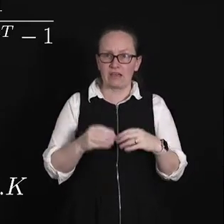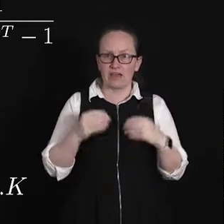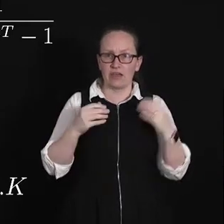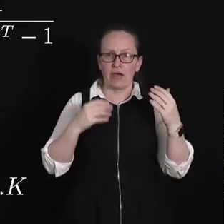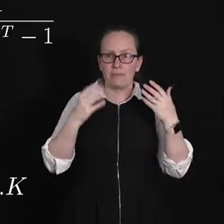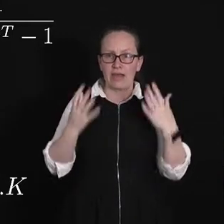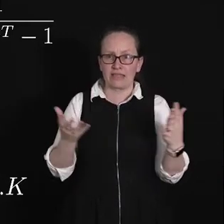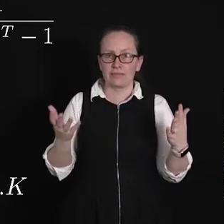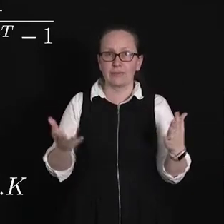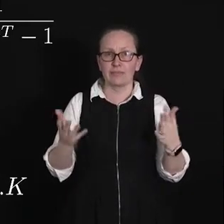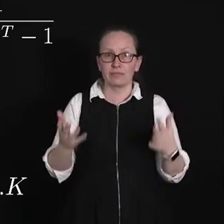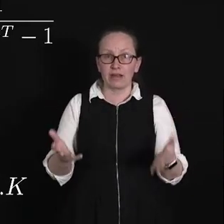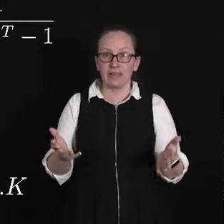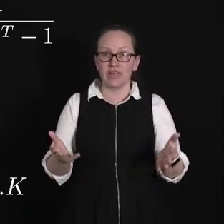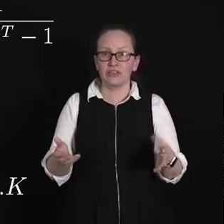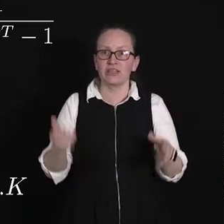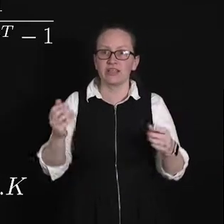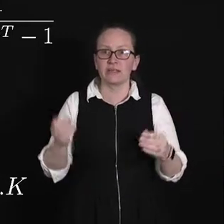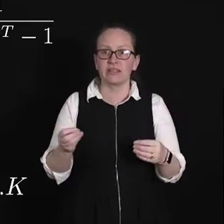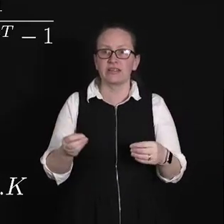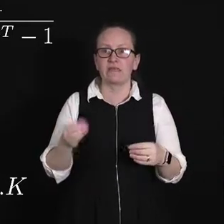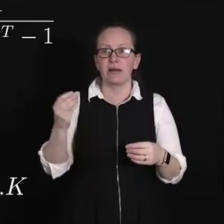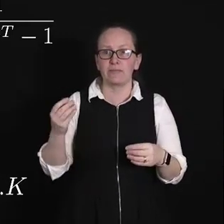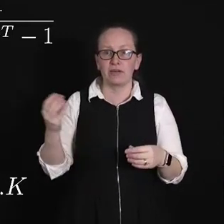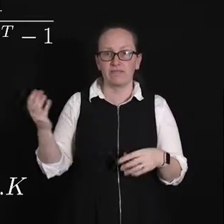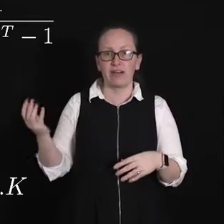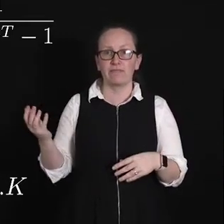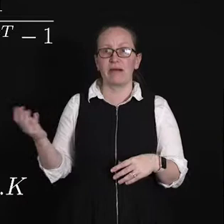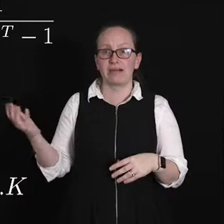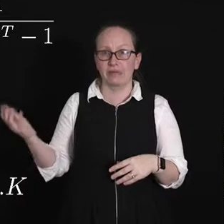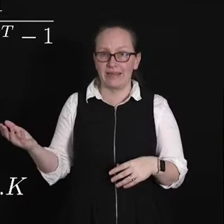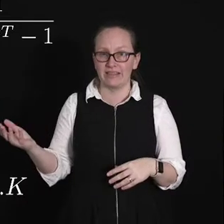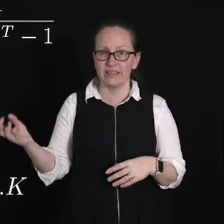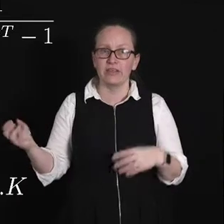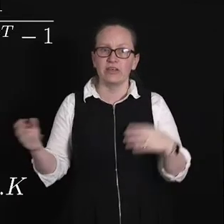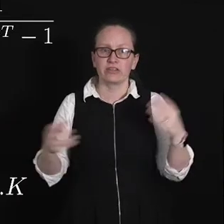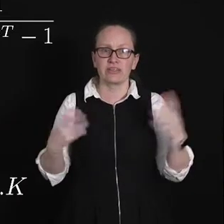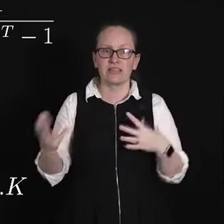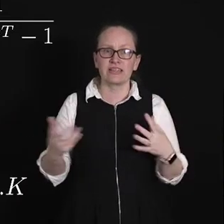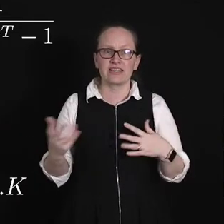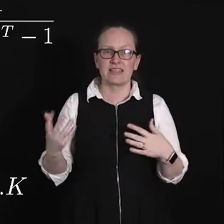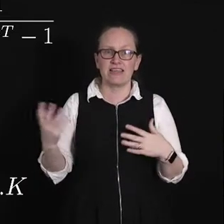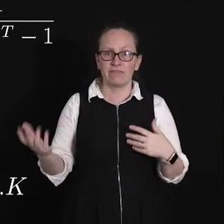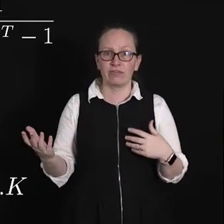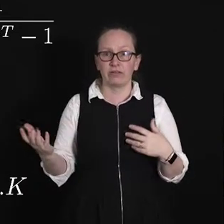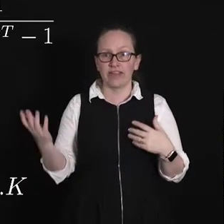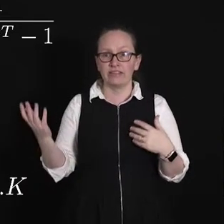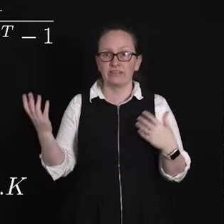that the maximum radiation is emitted at 1.5 micrometers. So this is in the infrared